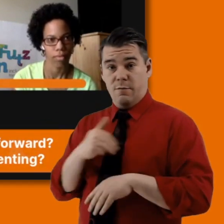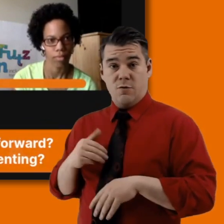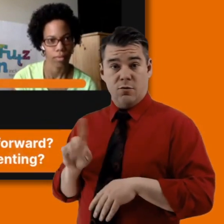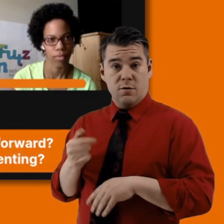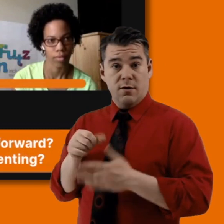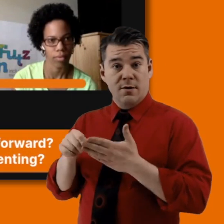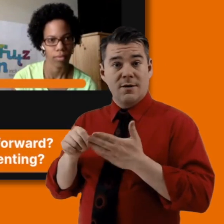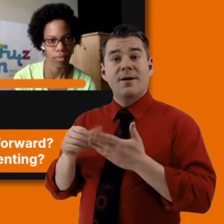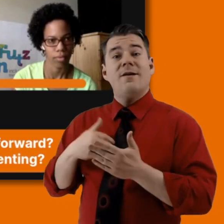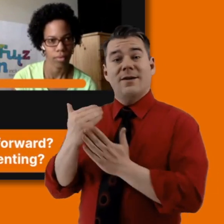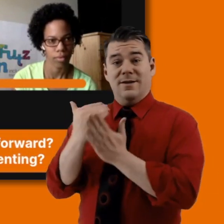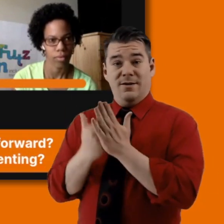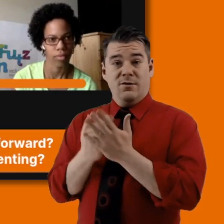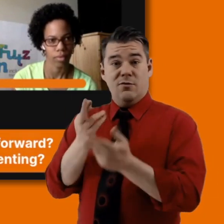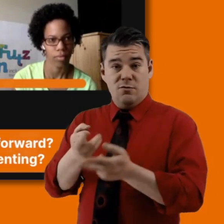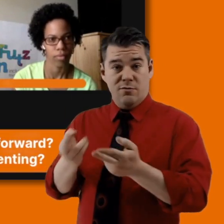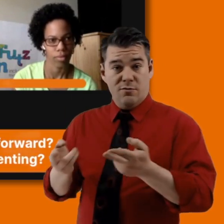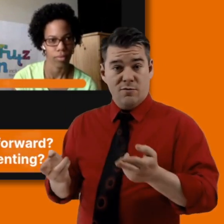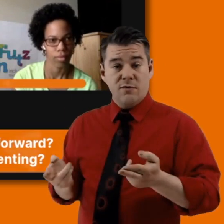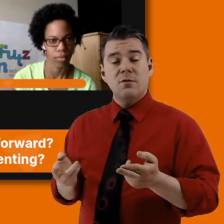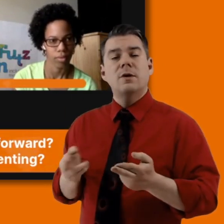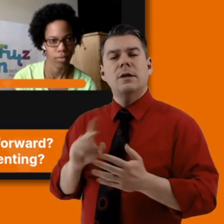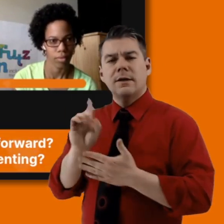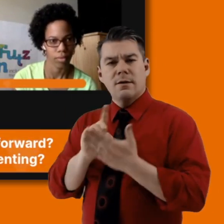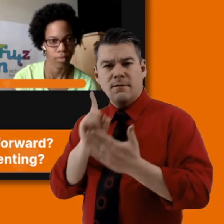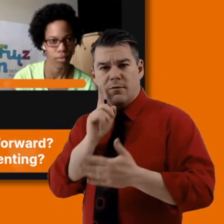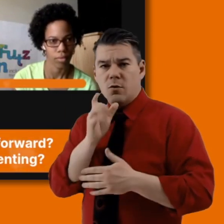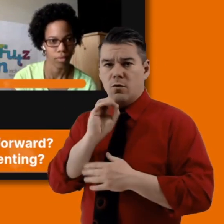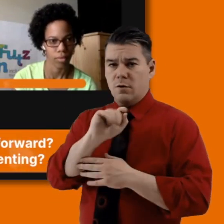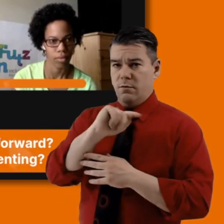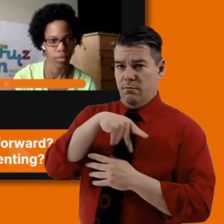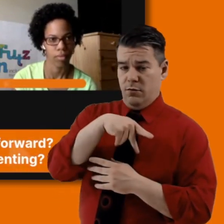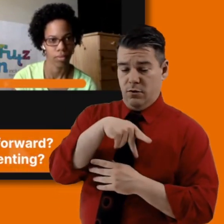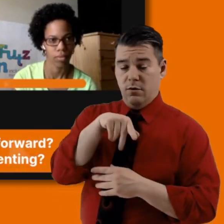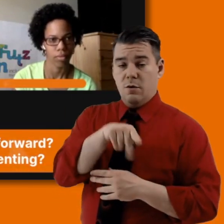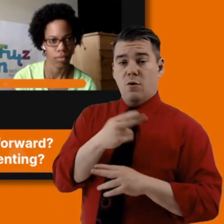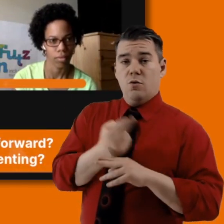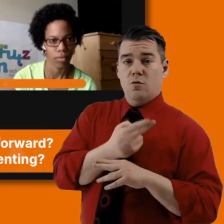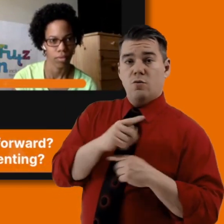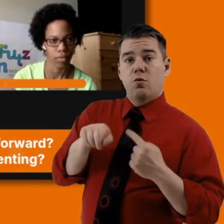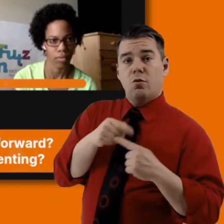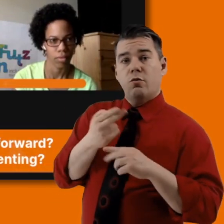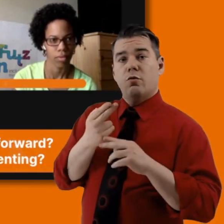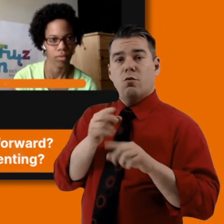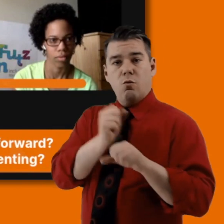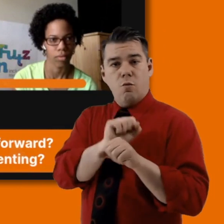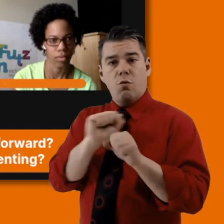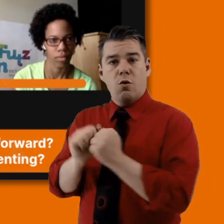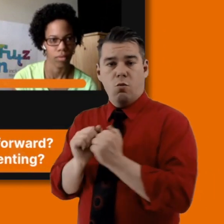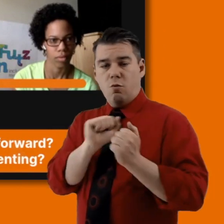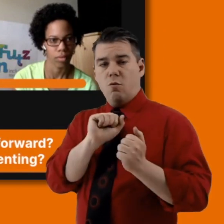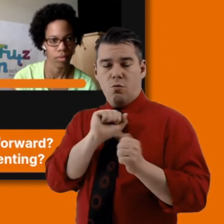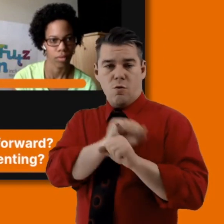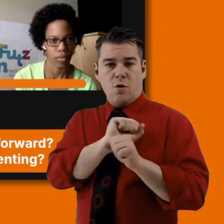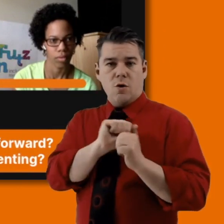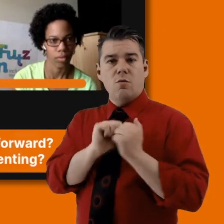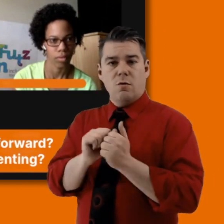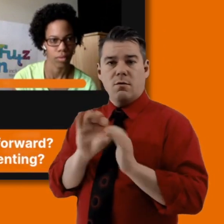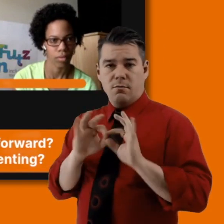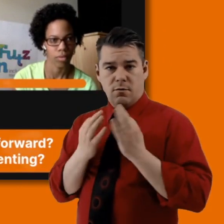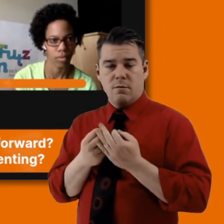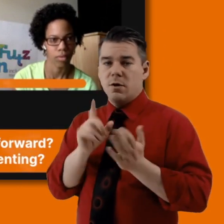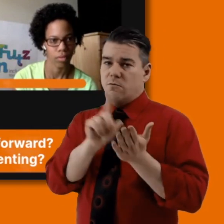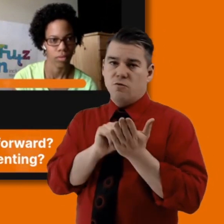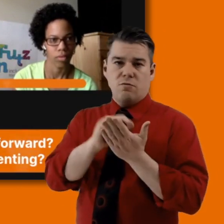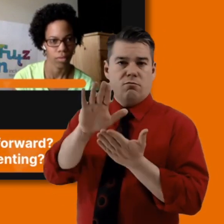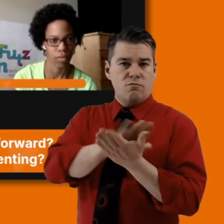page a list of resources that it's designed for practitioners to use when working with their families. They can print this list of